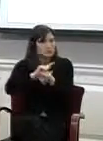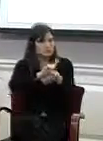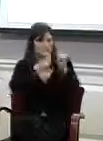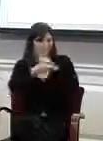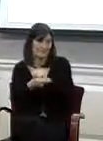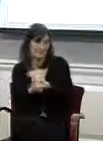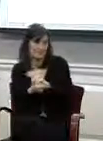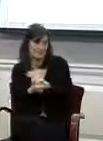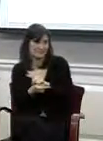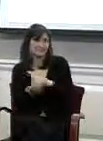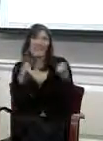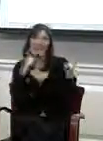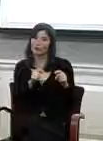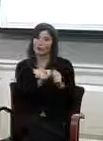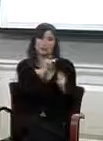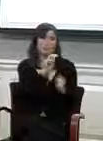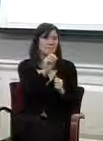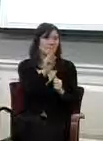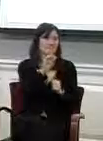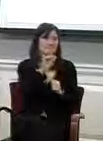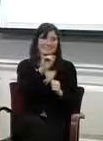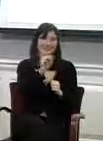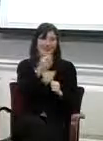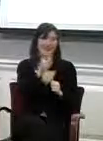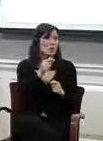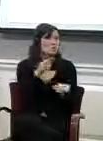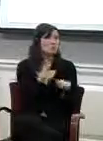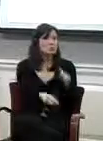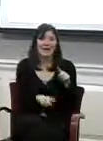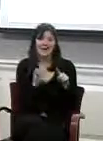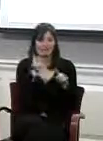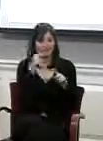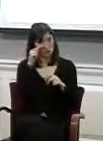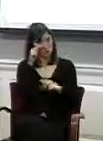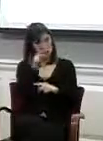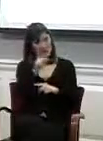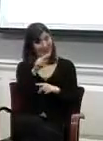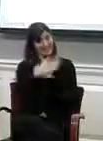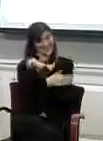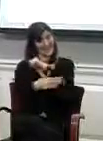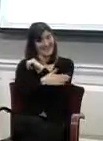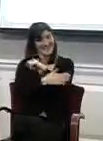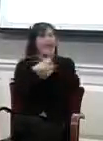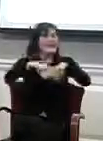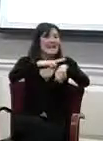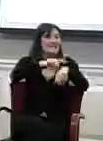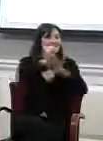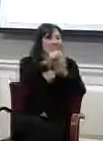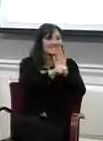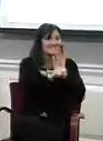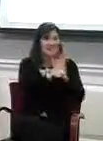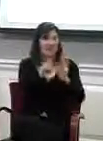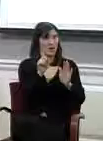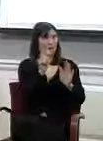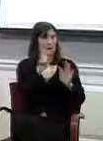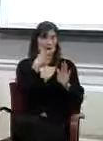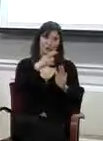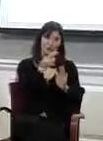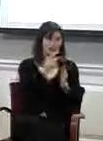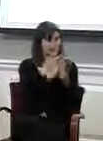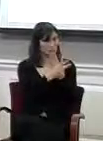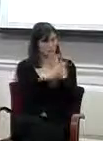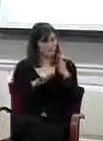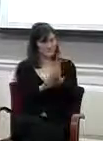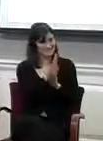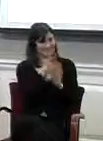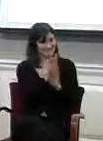look at the nation state as the context for human rights education programs, but insofar as this particular